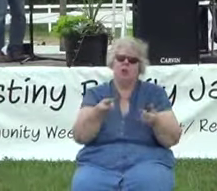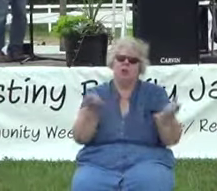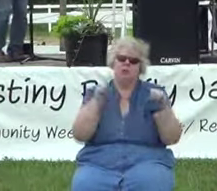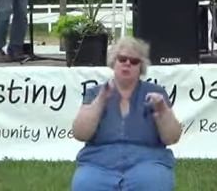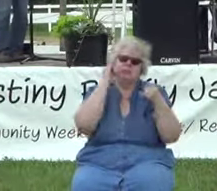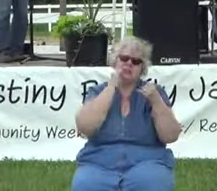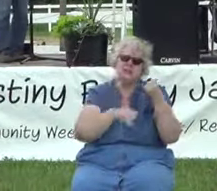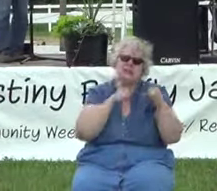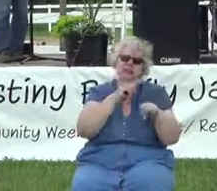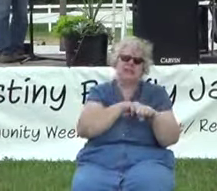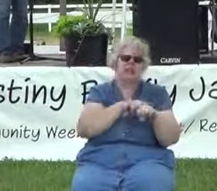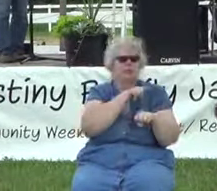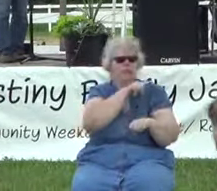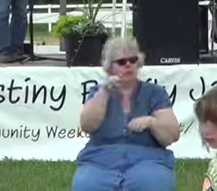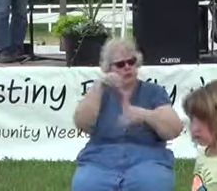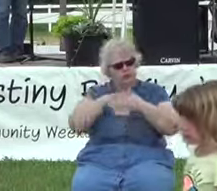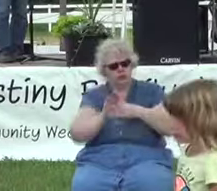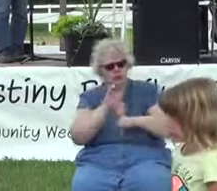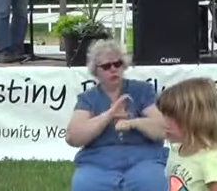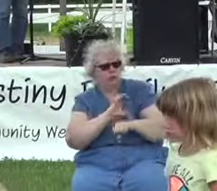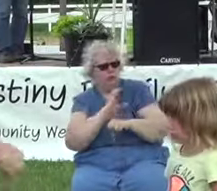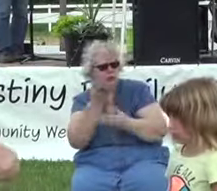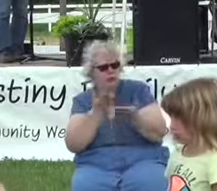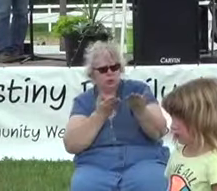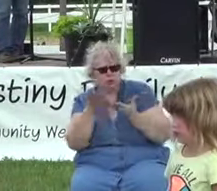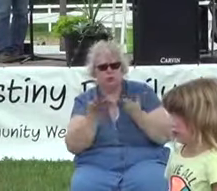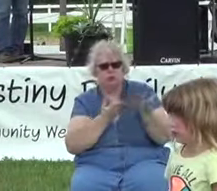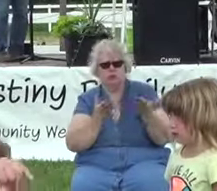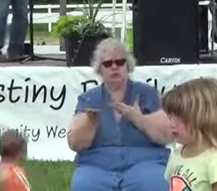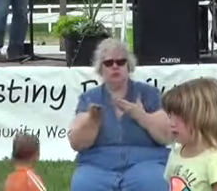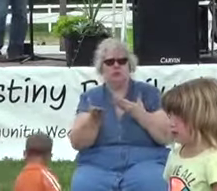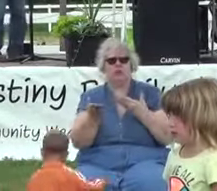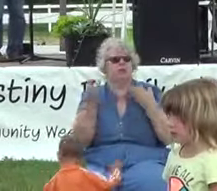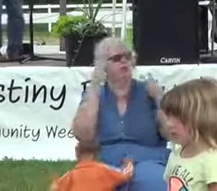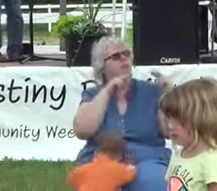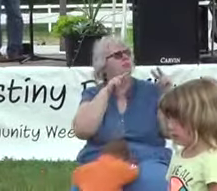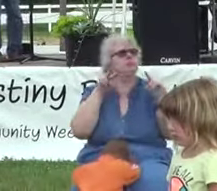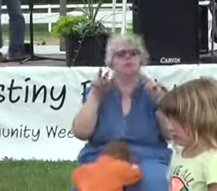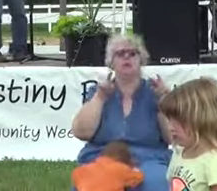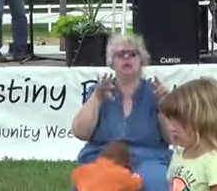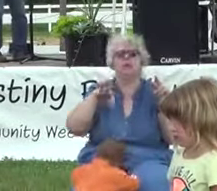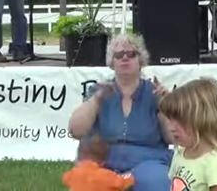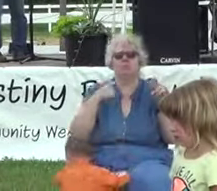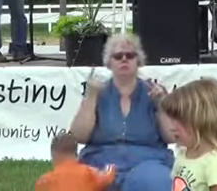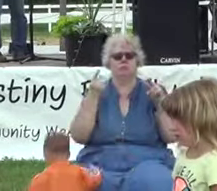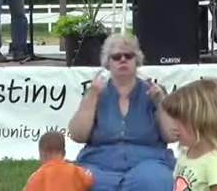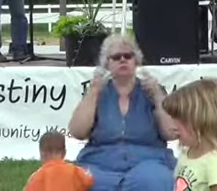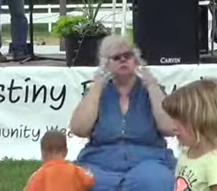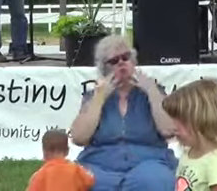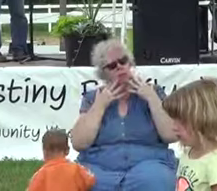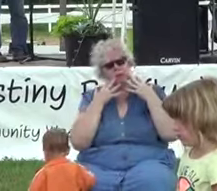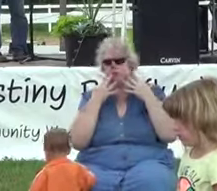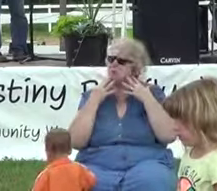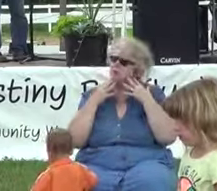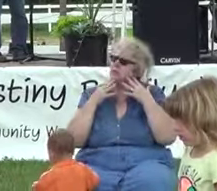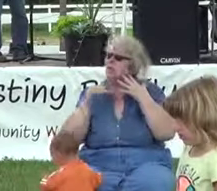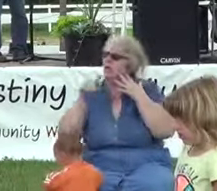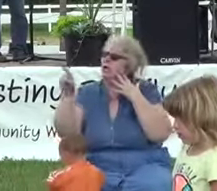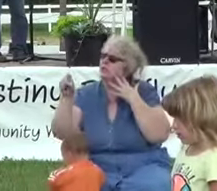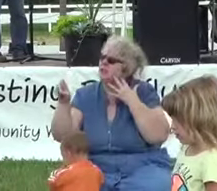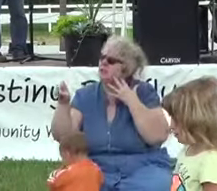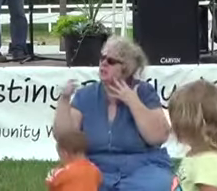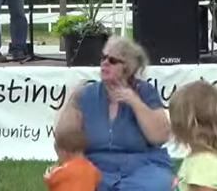church and served and made sure that you looked at a frowny face and walked over and asked them, is there some way I can